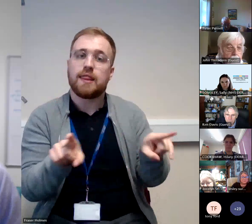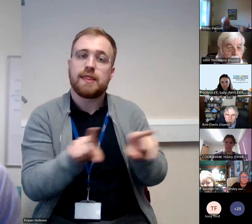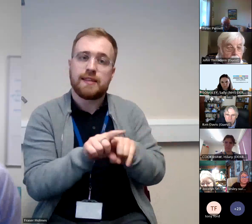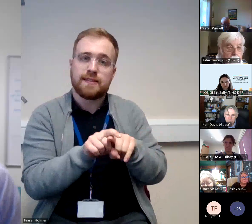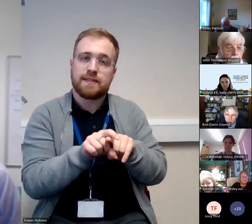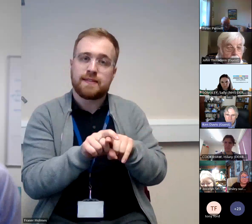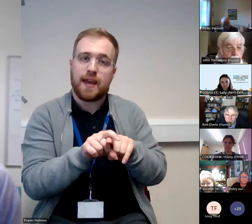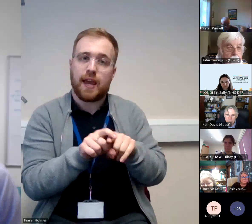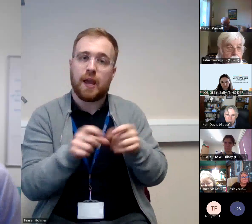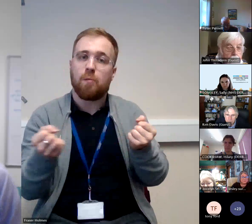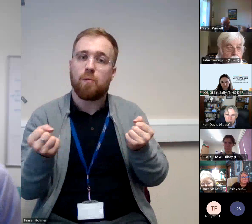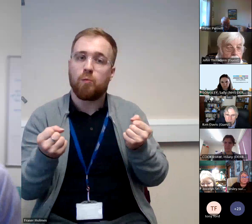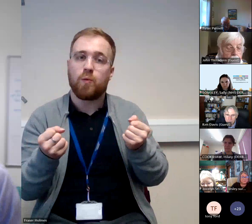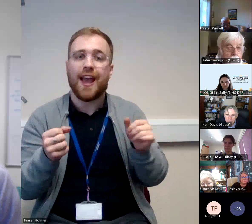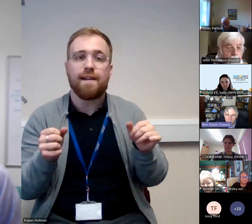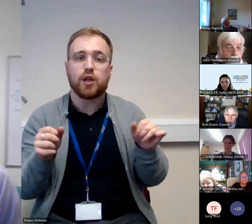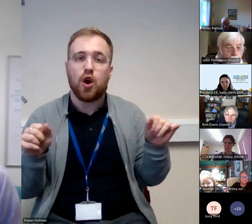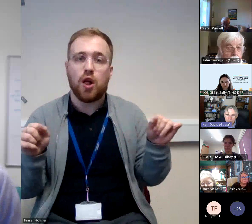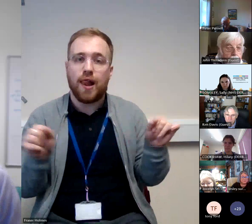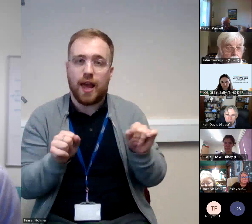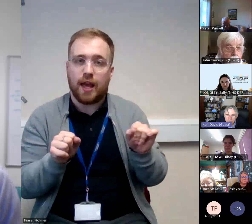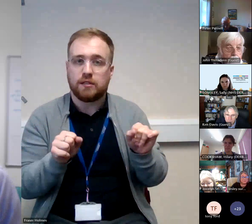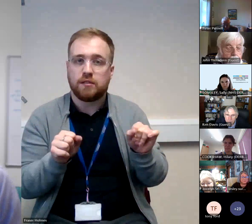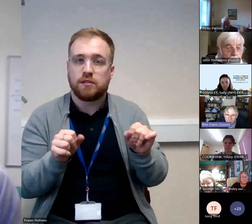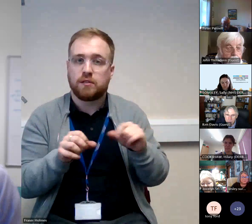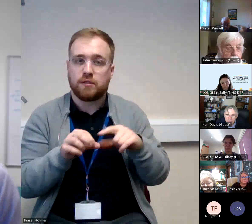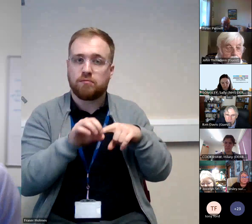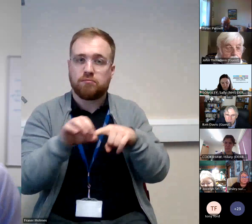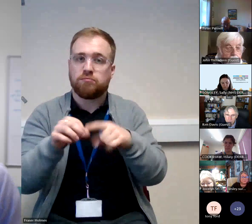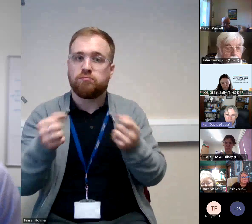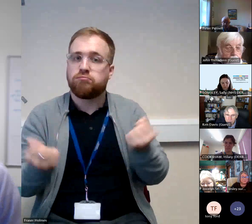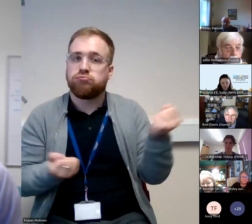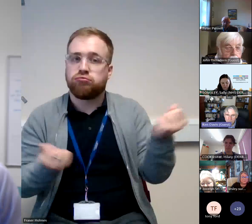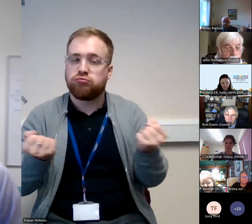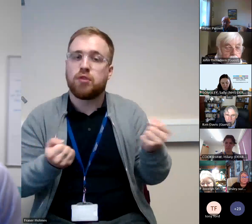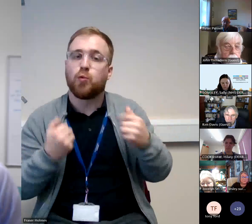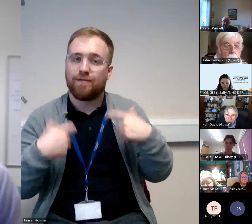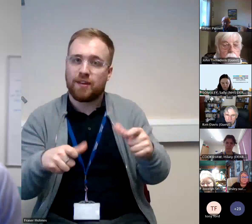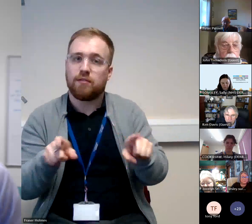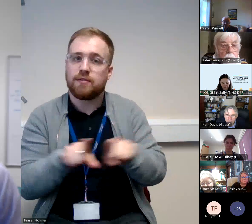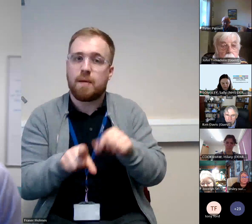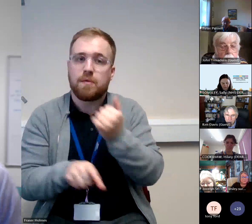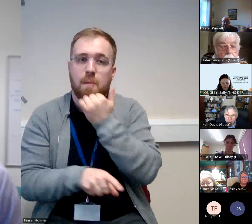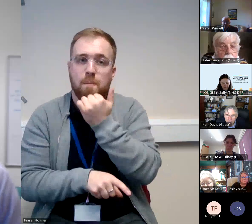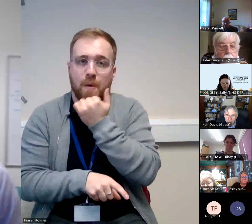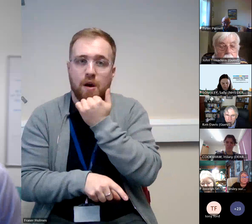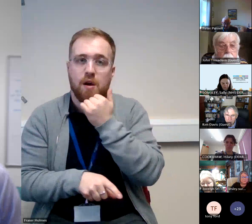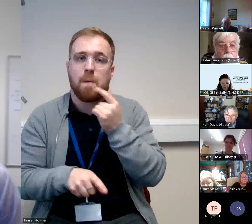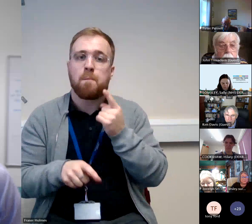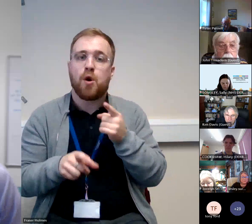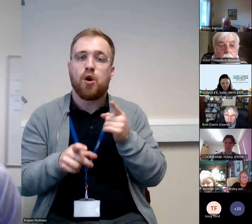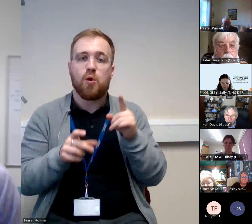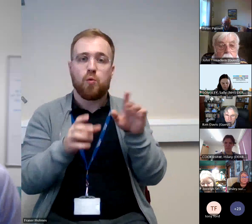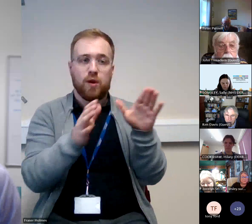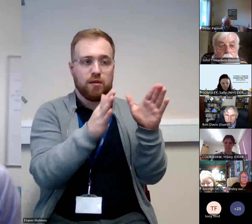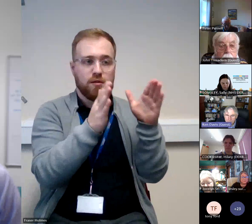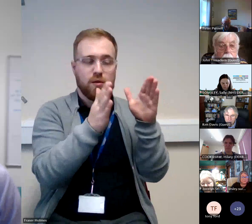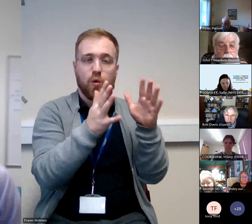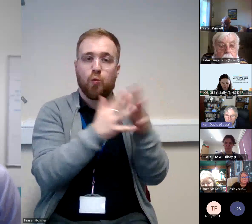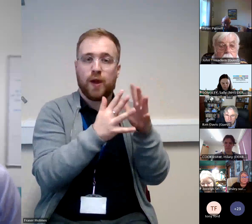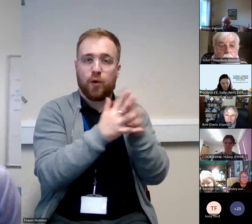So we haven't got fewer mobiles. We've still got the same number of mobiles, but we essentially moved the business case from